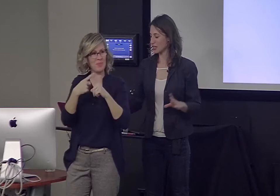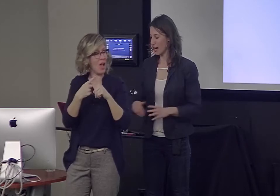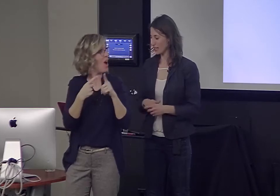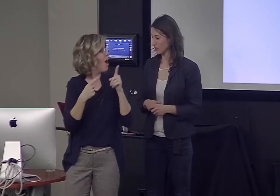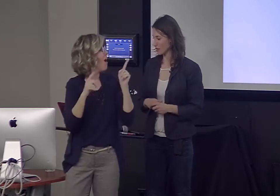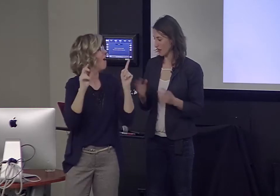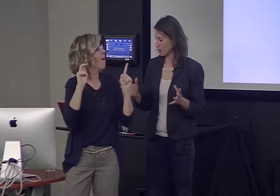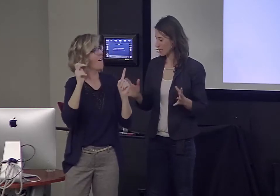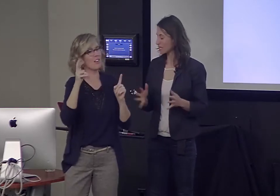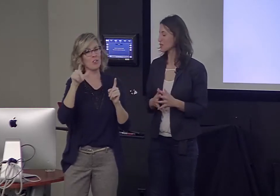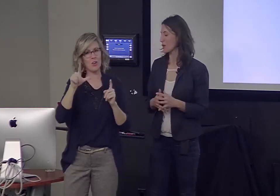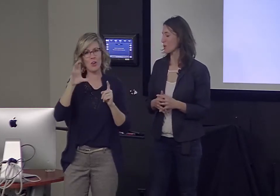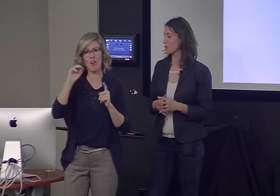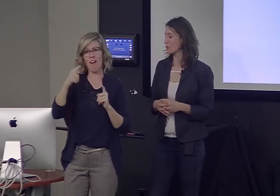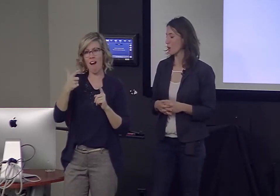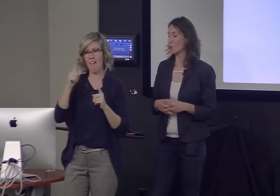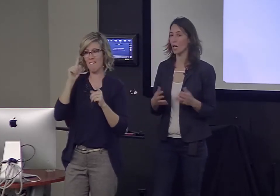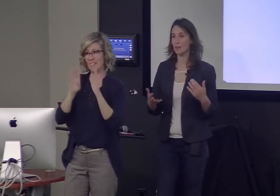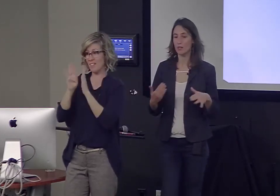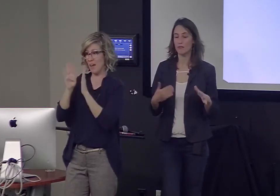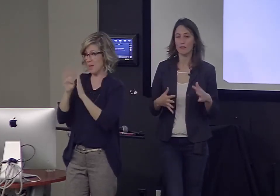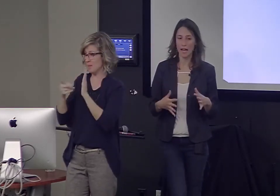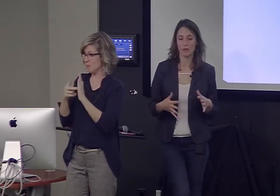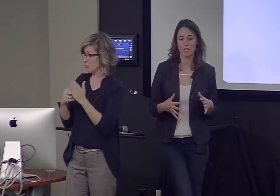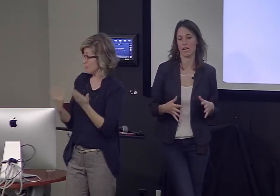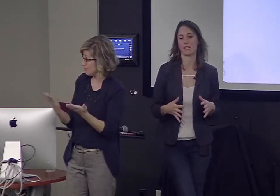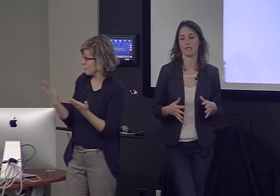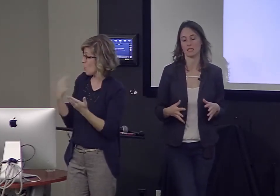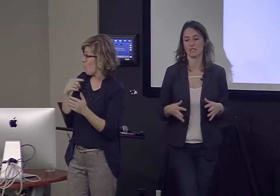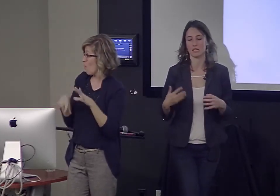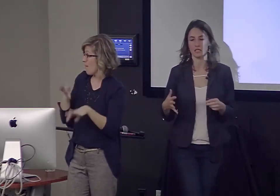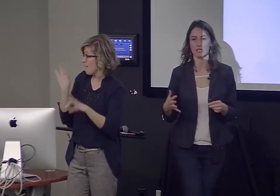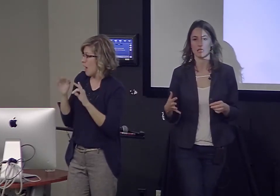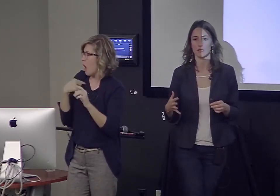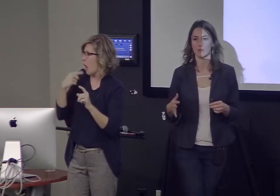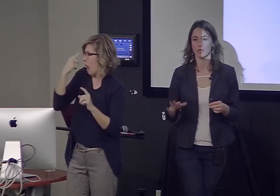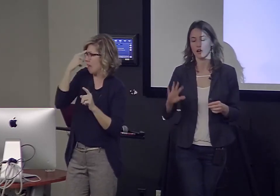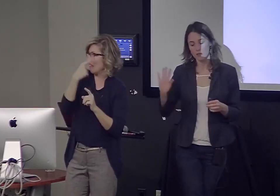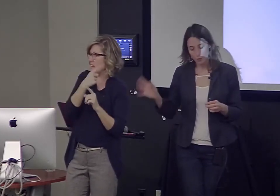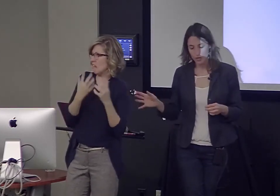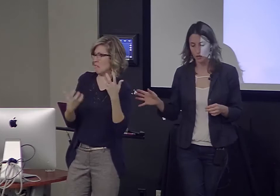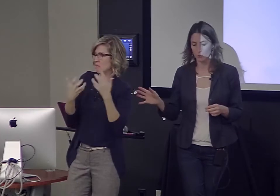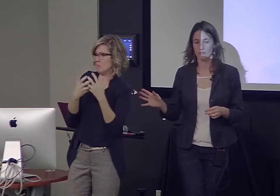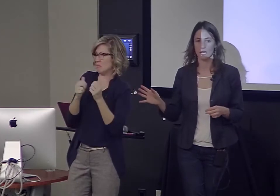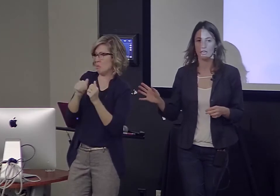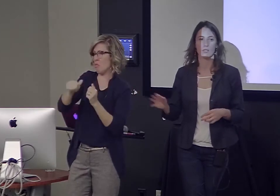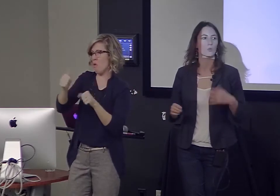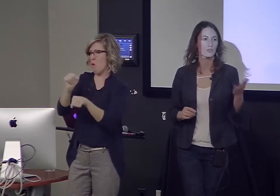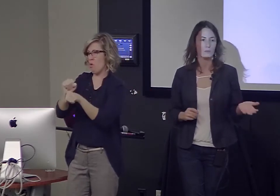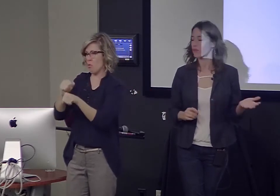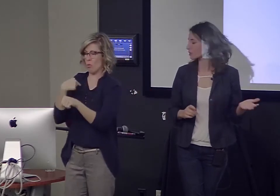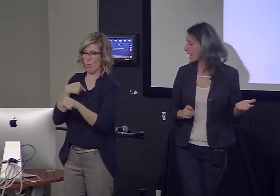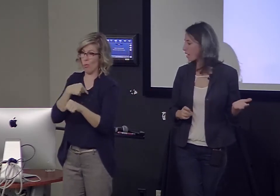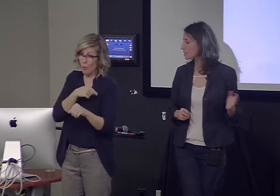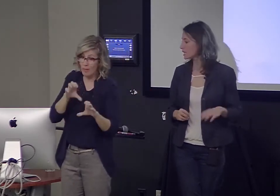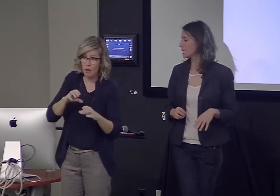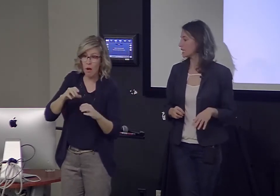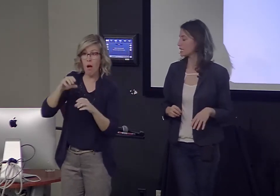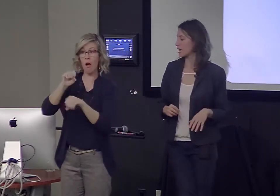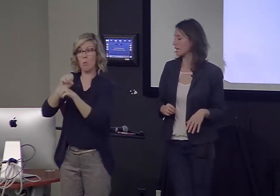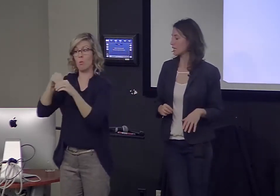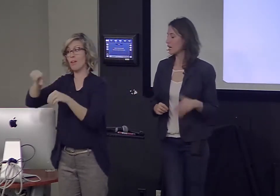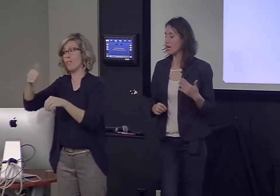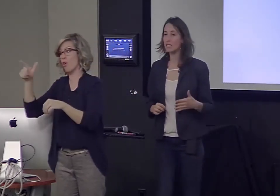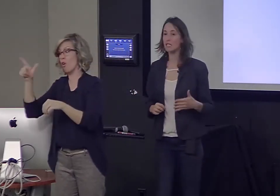of neurocognitive development. So what we found, and I think this is consistent with other work that we've done and work from other labs,